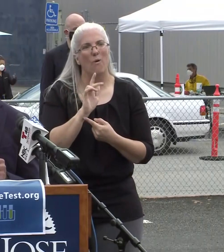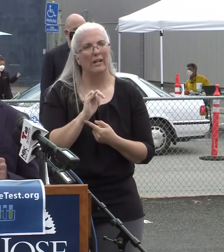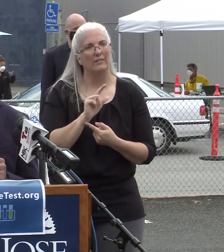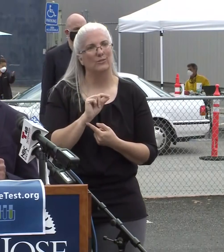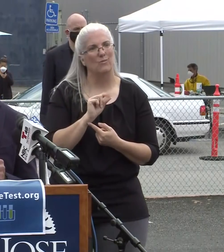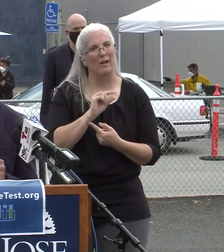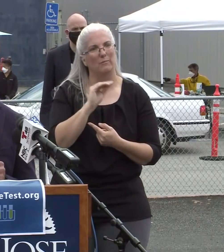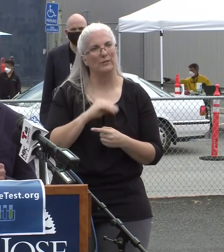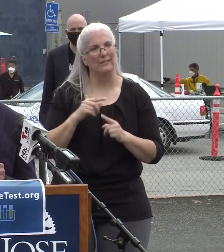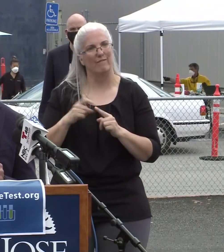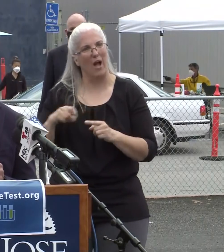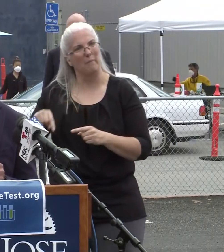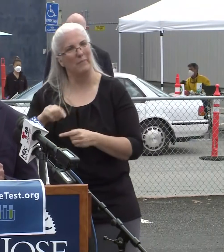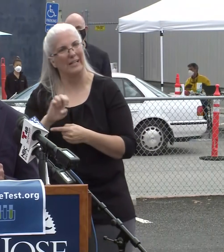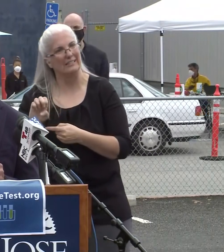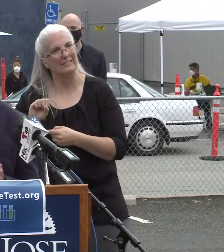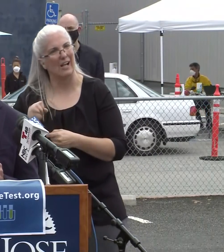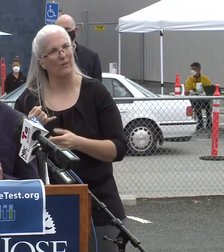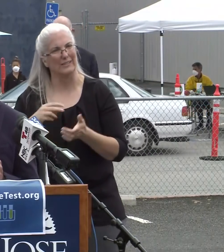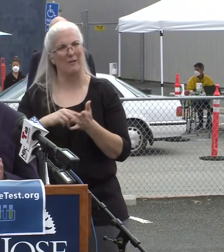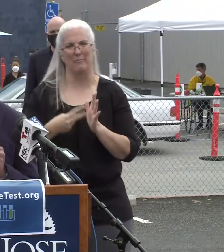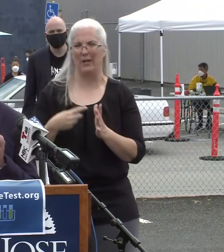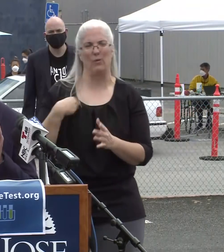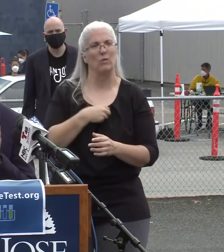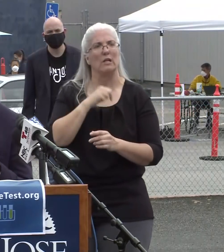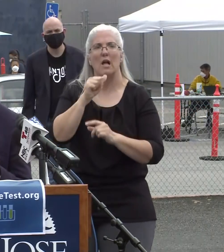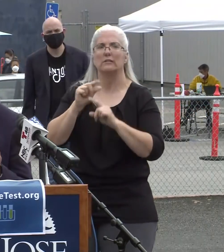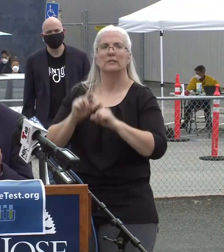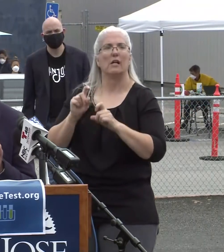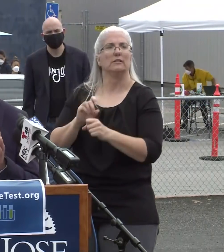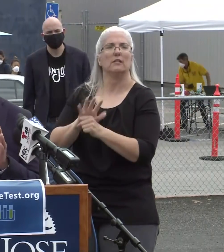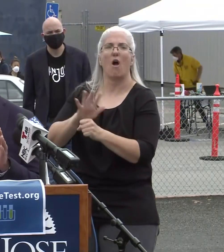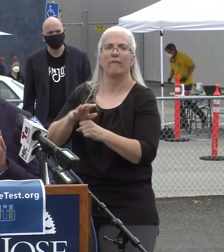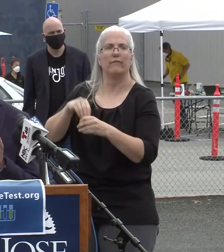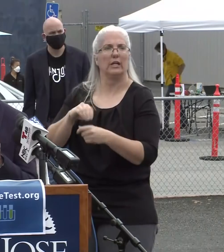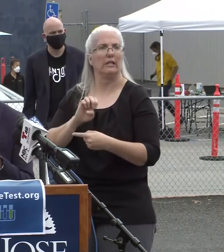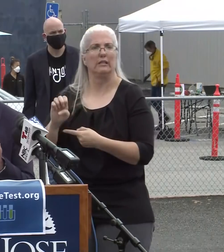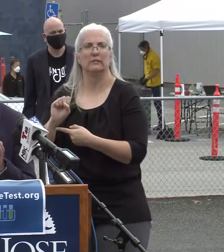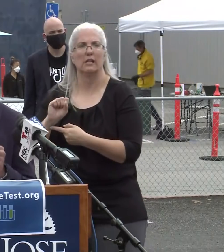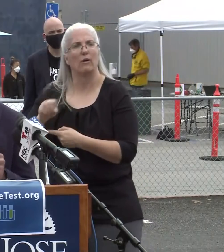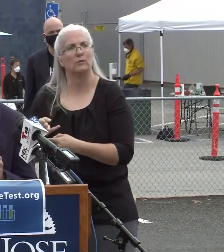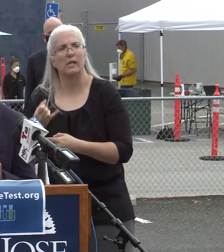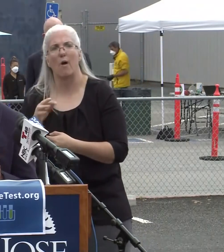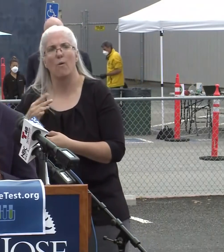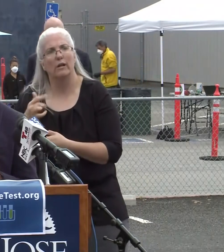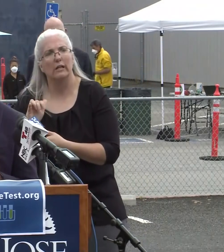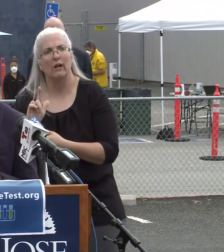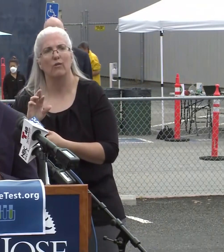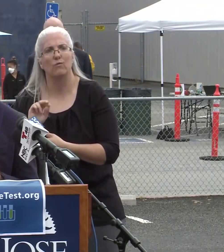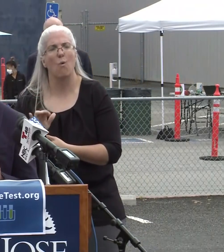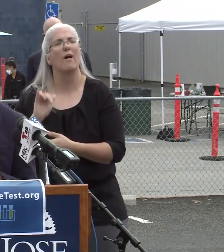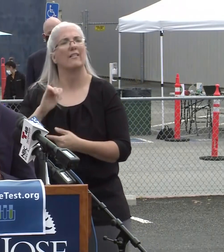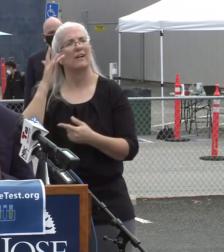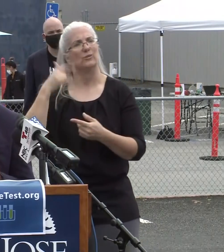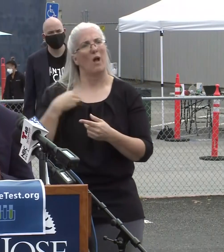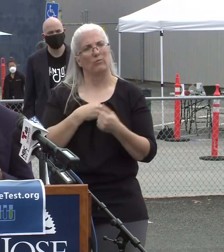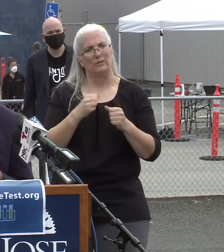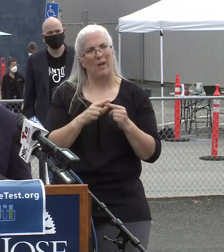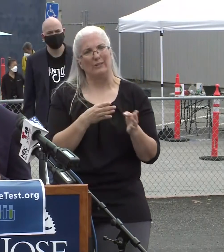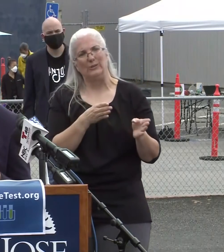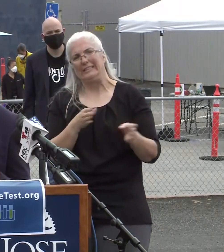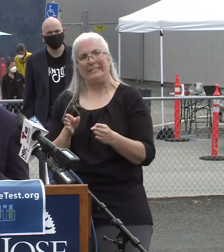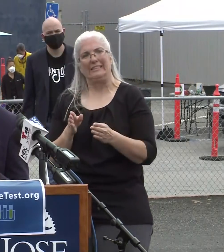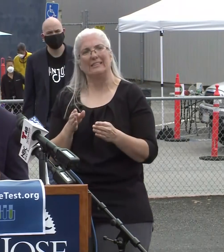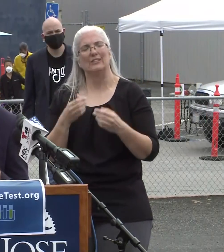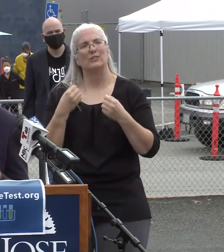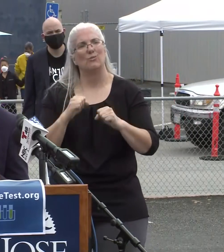under testing people from San Jose. That's why we are moving towards mobilizing a lot of work, especially